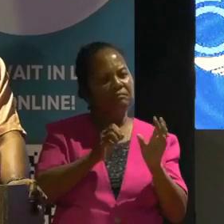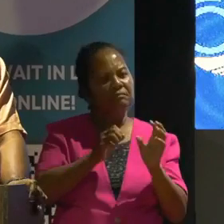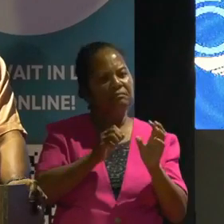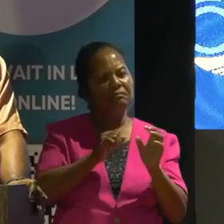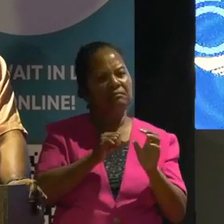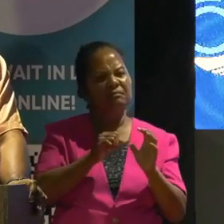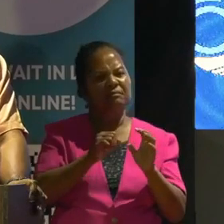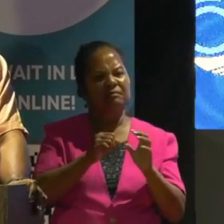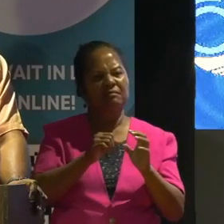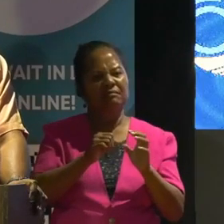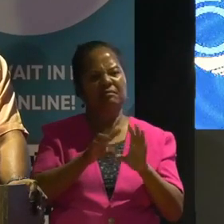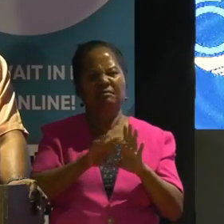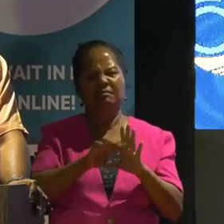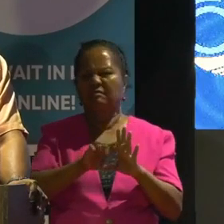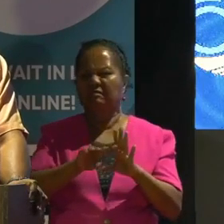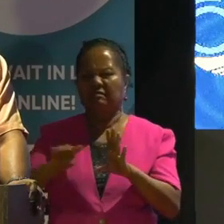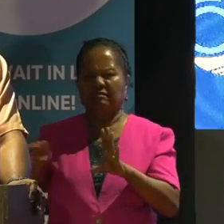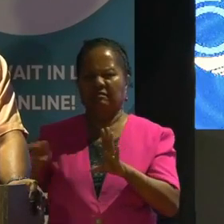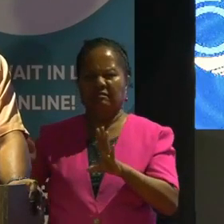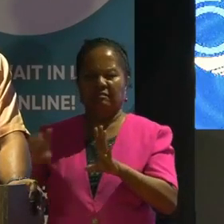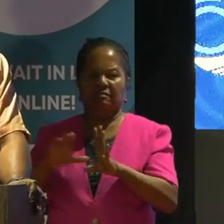destroyed.